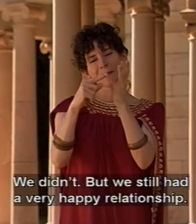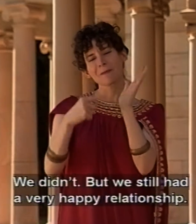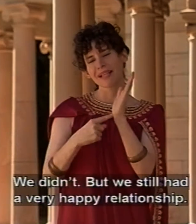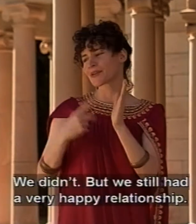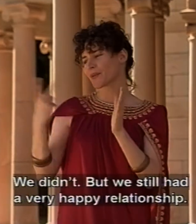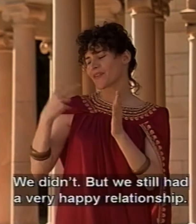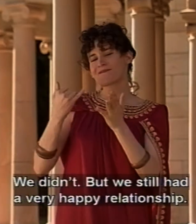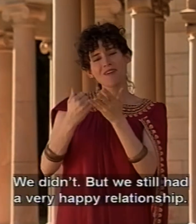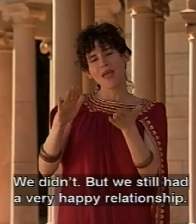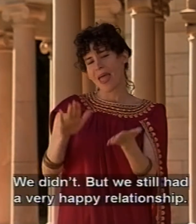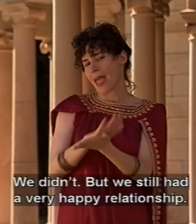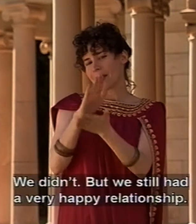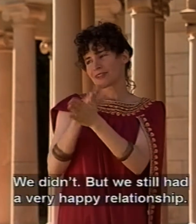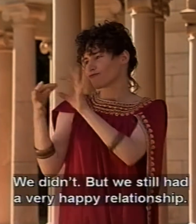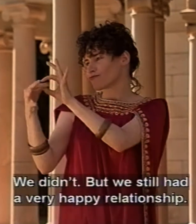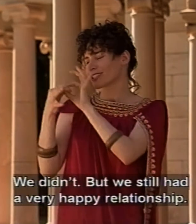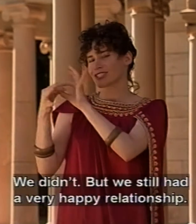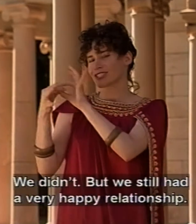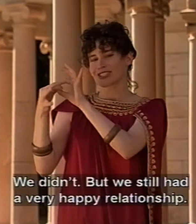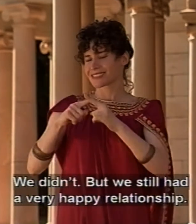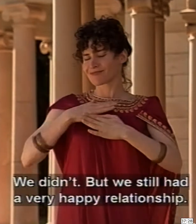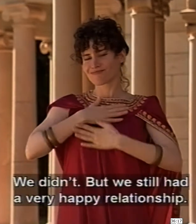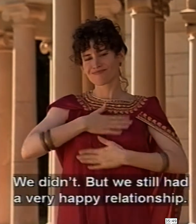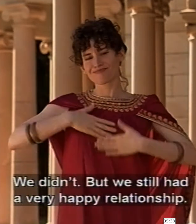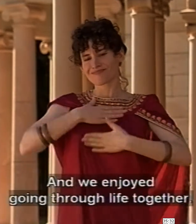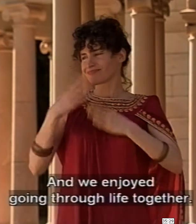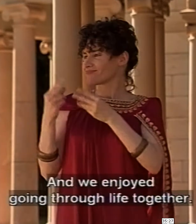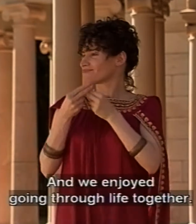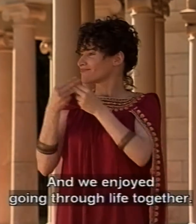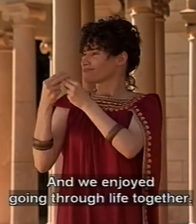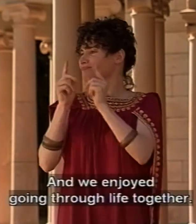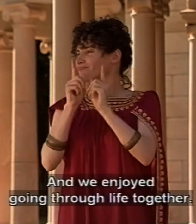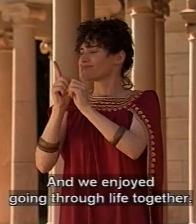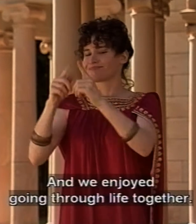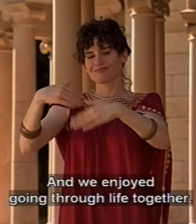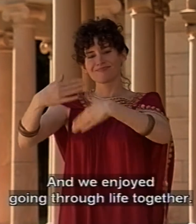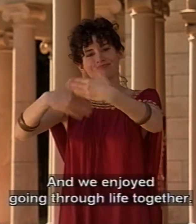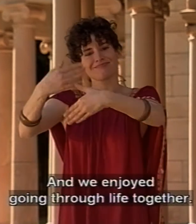didn't, but we still had a very happy relationship, and we enjoyed going through life together.